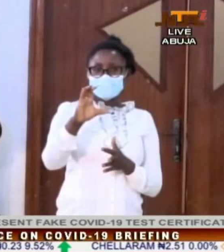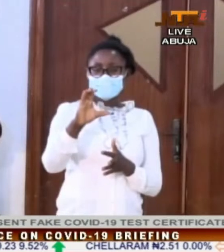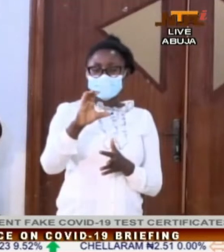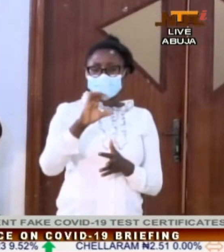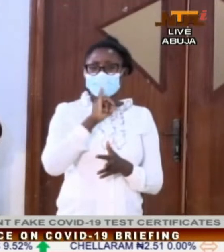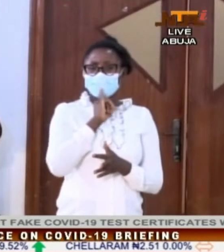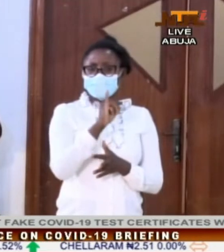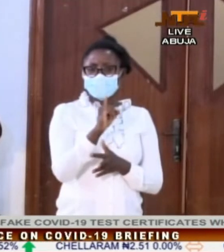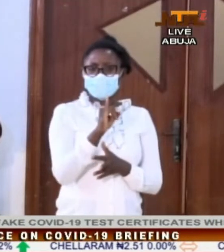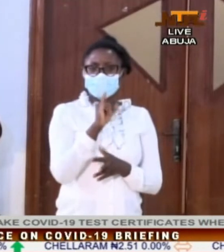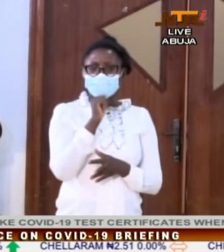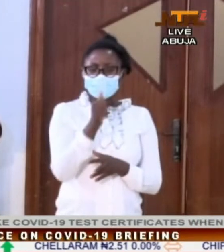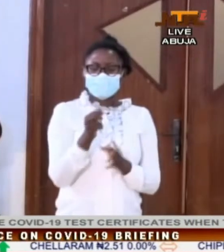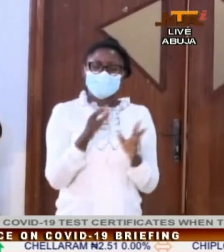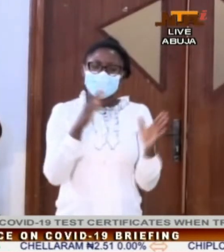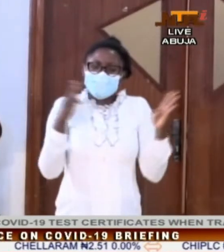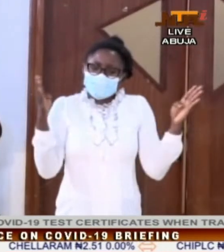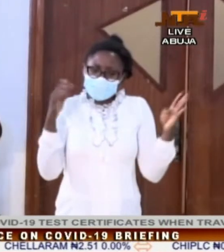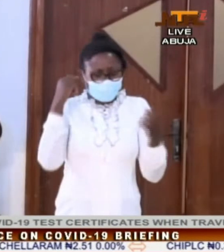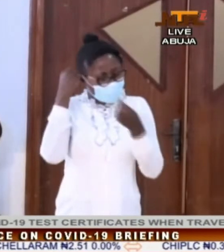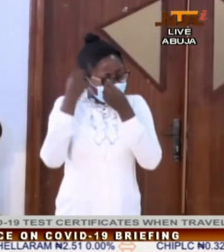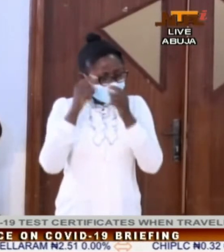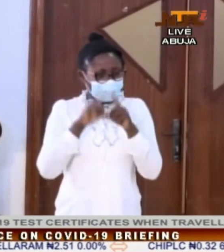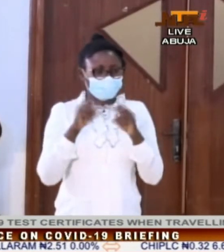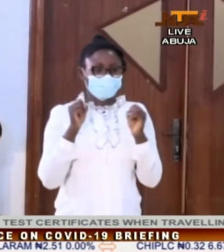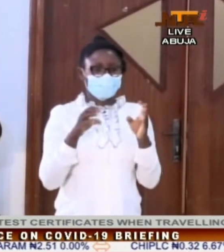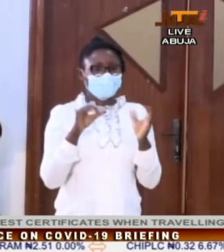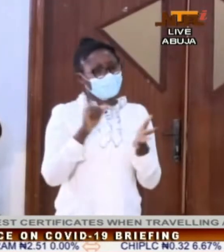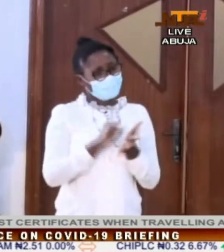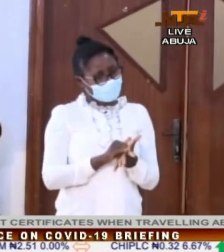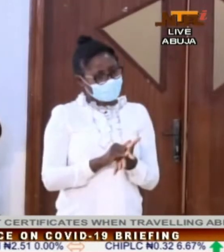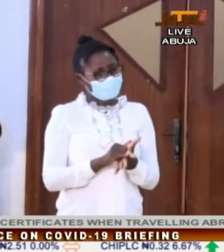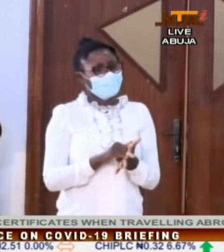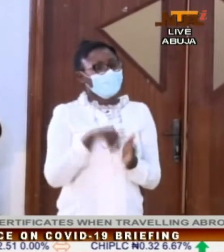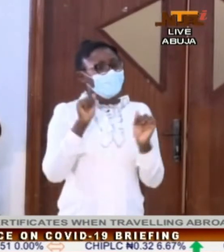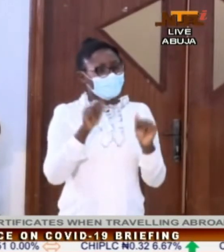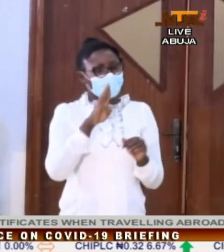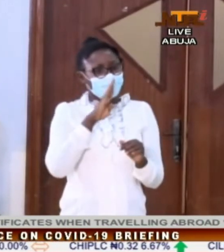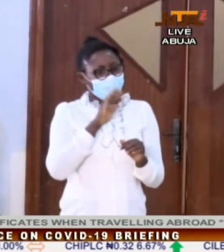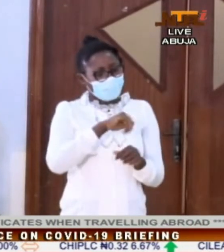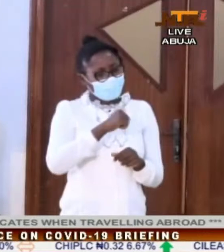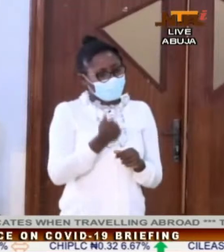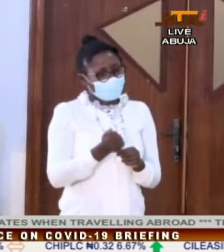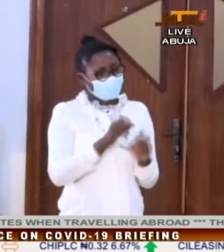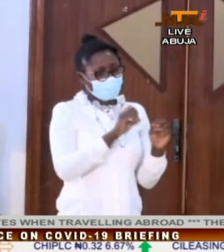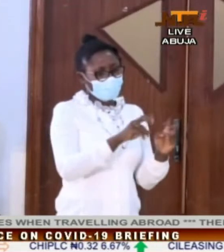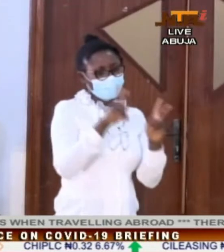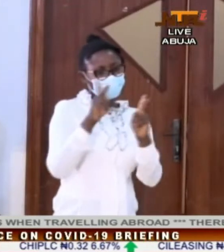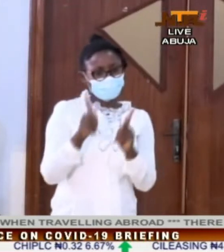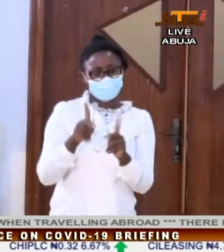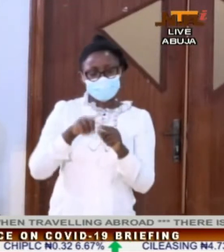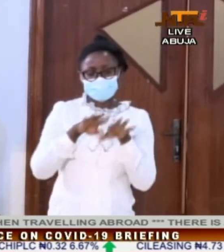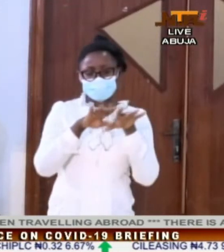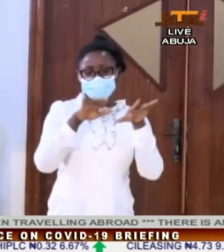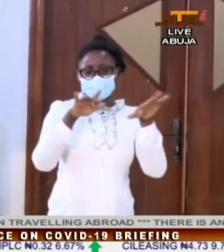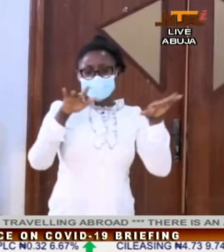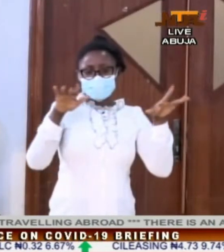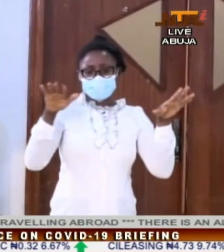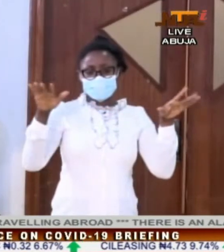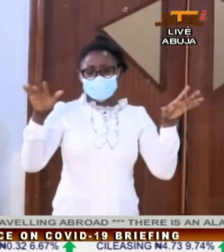Is a big concern to many of us that that could be another breeding ground to spreading this